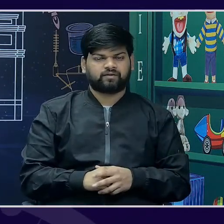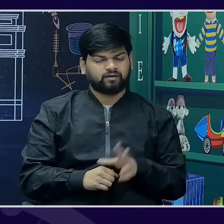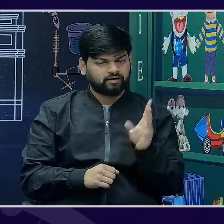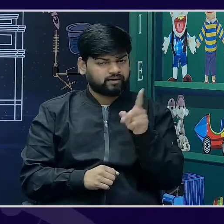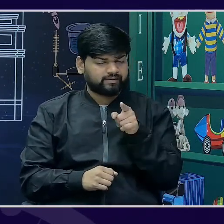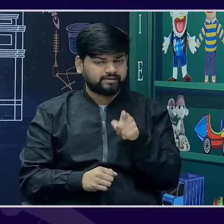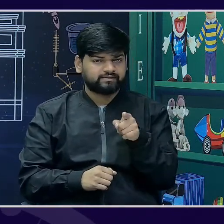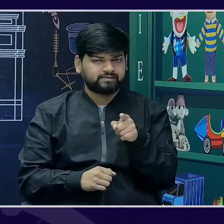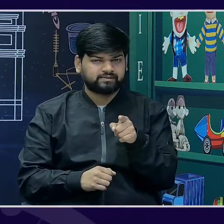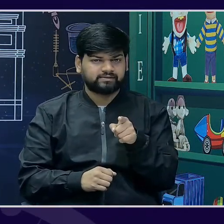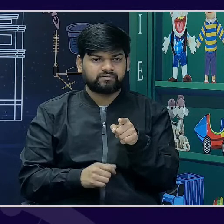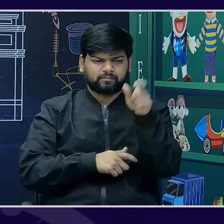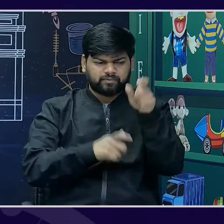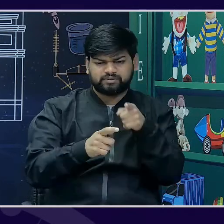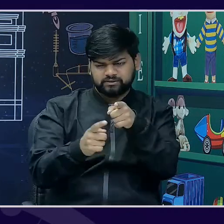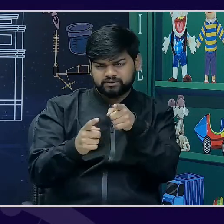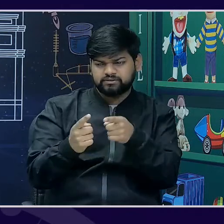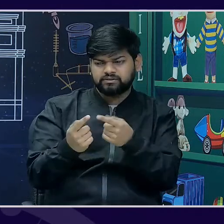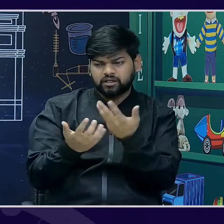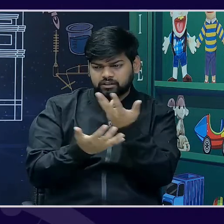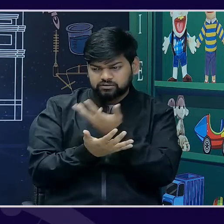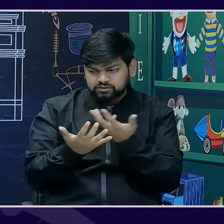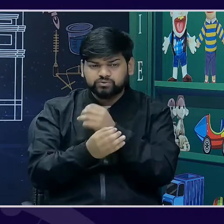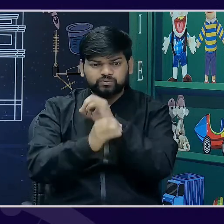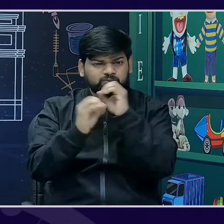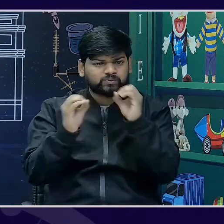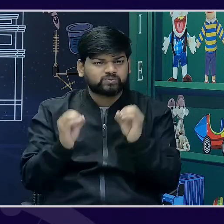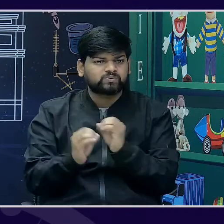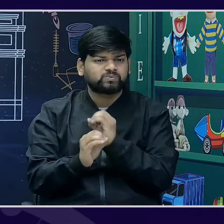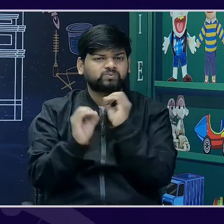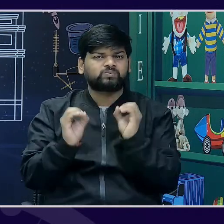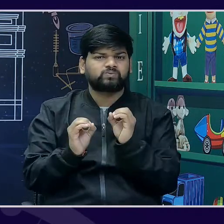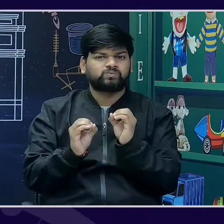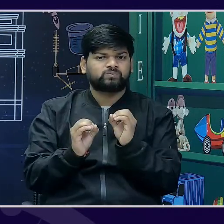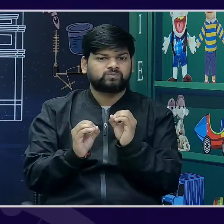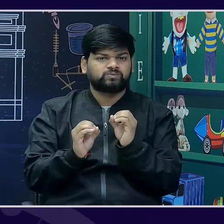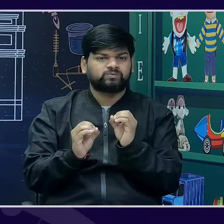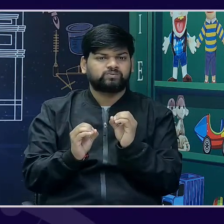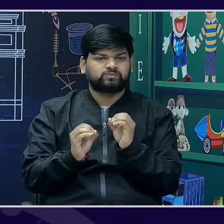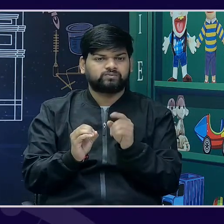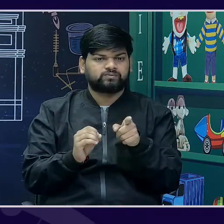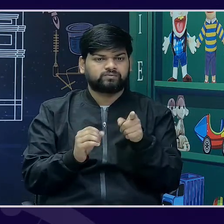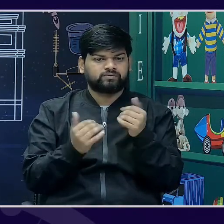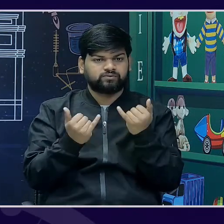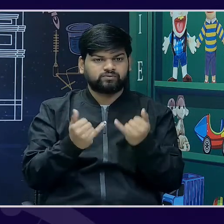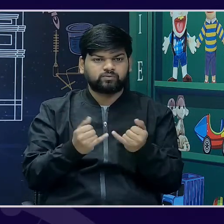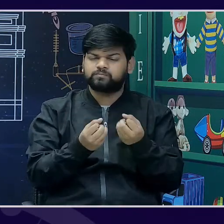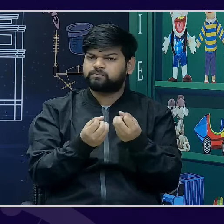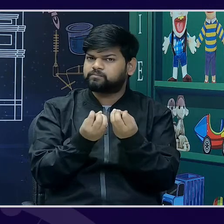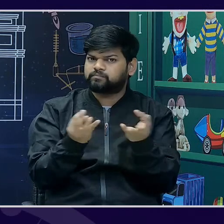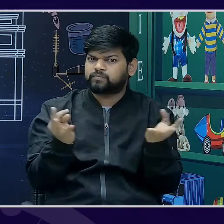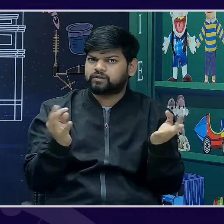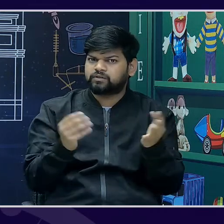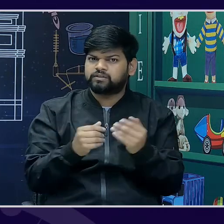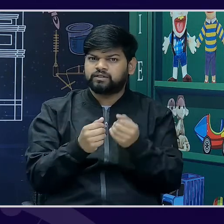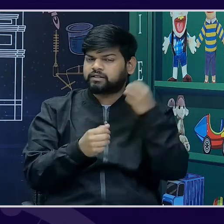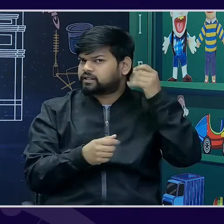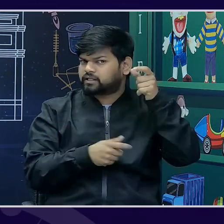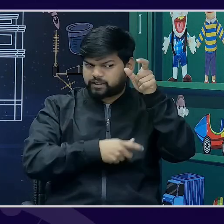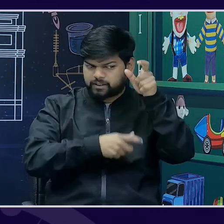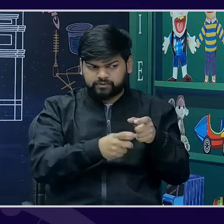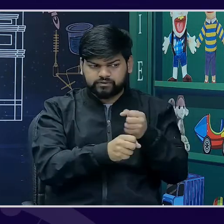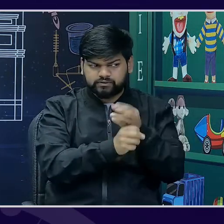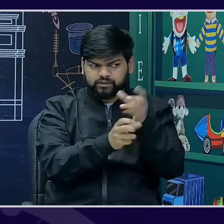Unfortunately, the understanding of hearing itself is so low in our country. Yeah, you come across